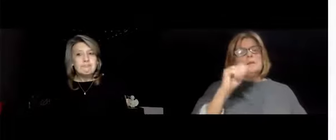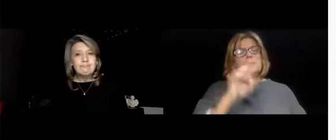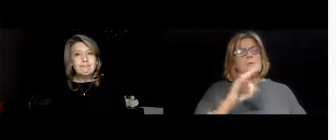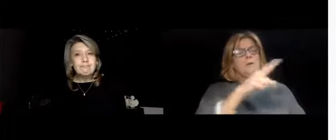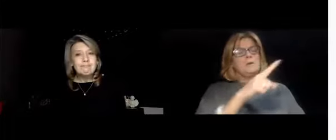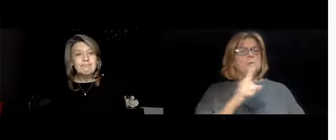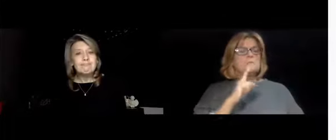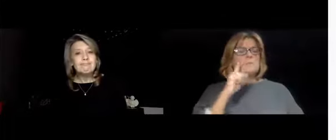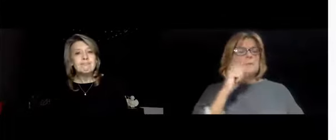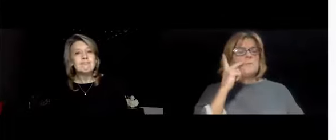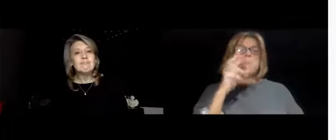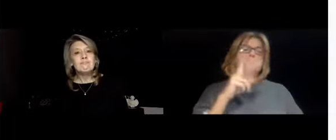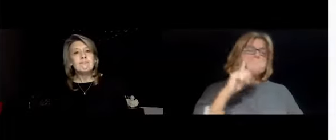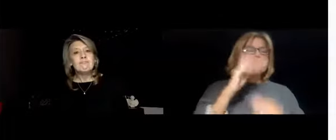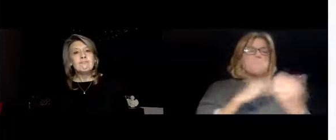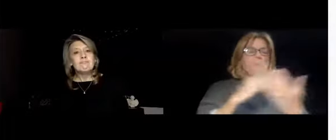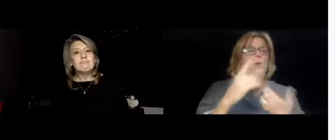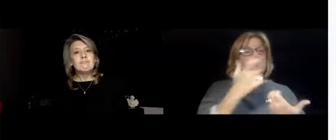that area.